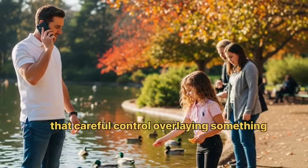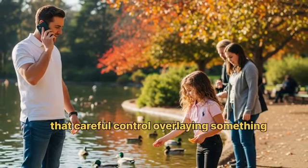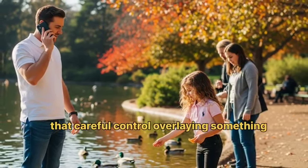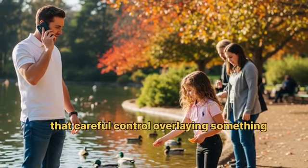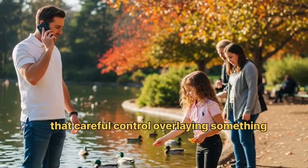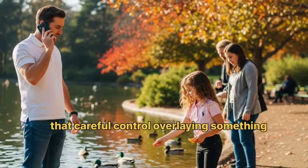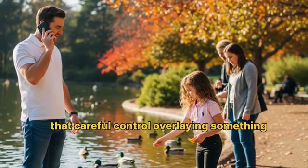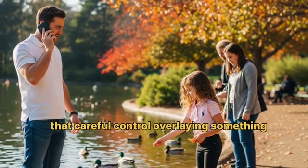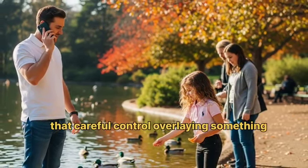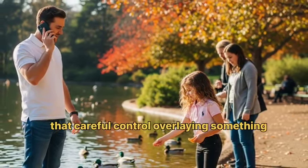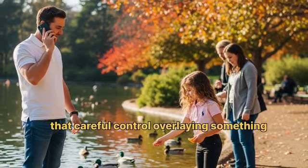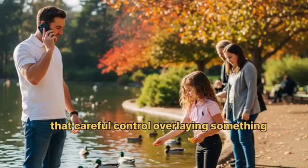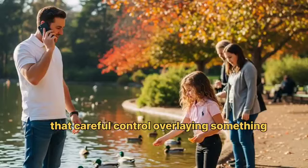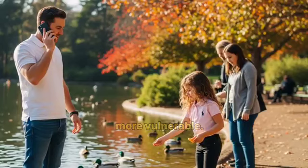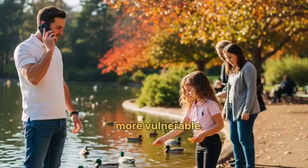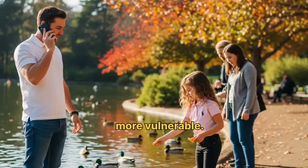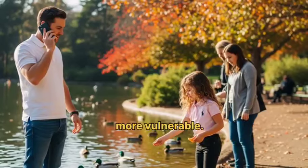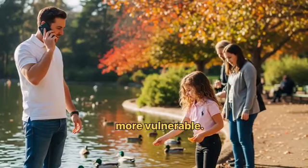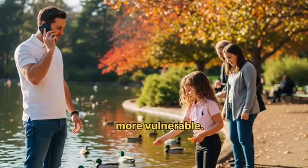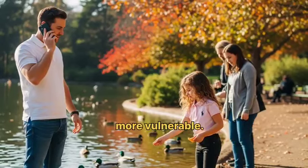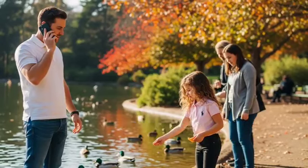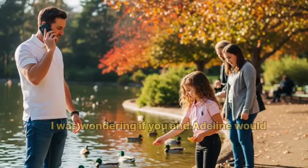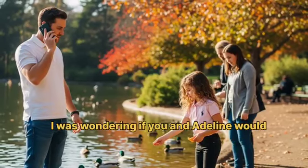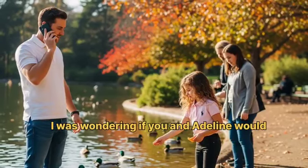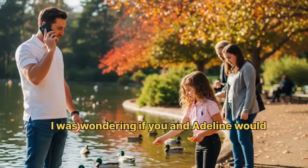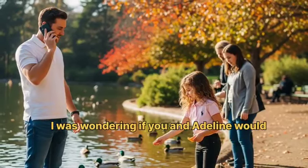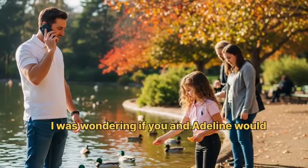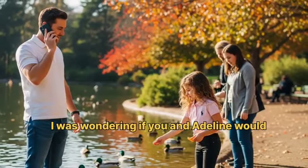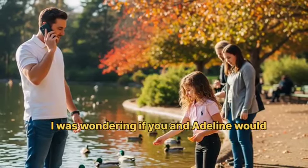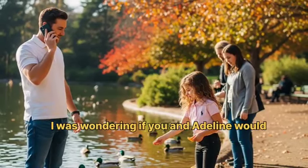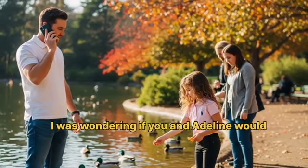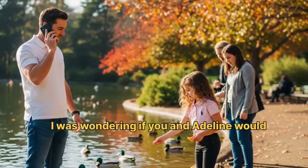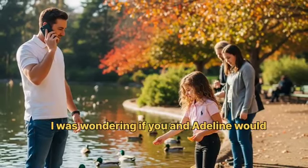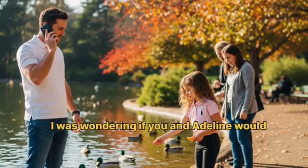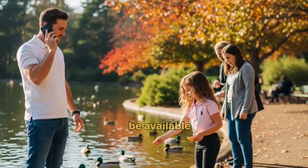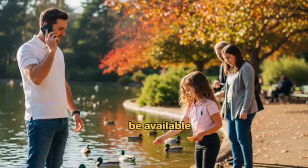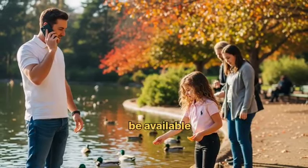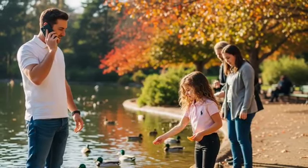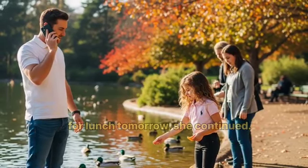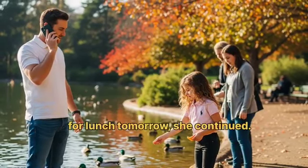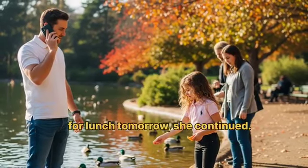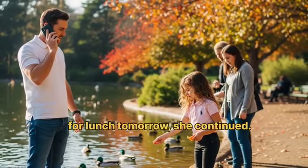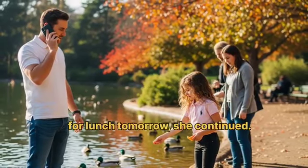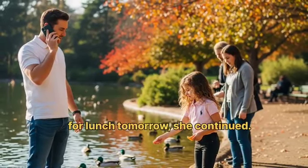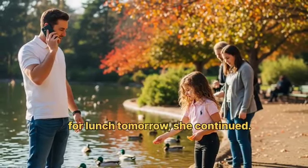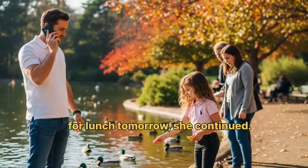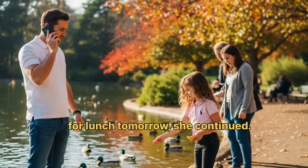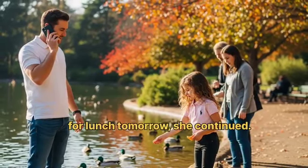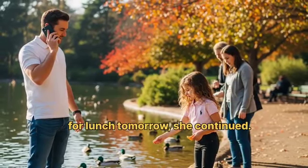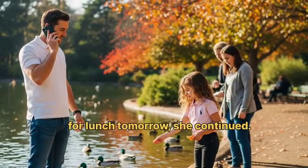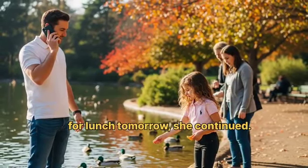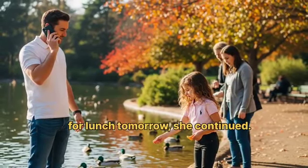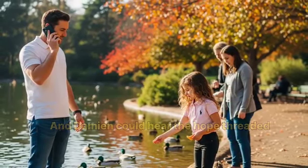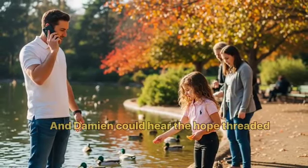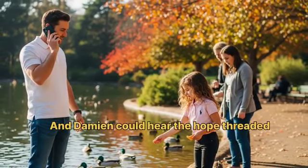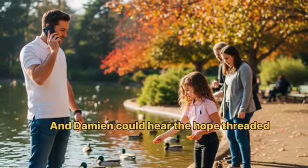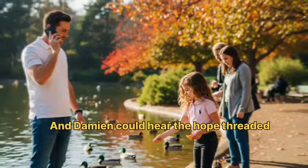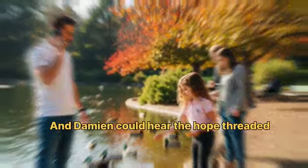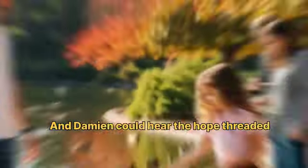control overlaying something more vulnerable. "I was wondering if you and Adeline would be available for lunch tomorrow," she continued, and Damien could hear